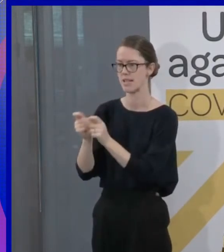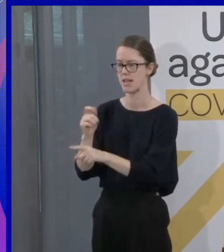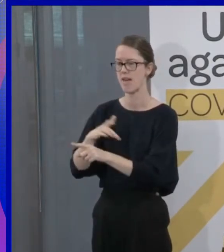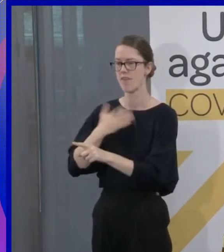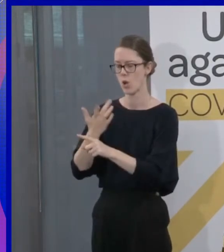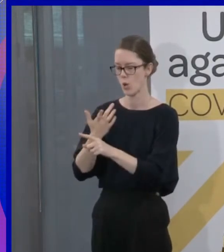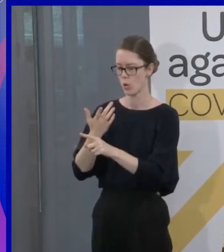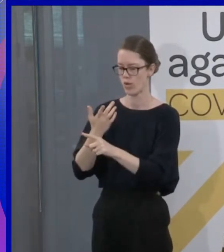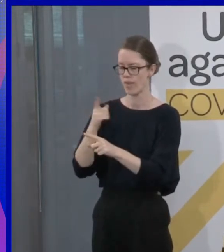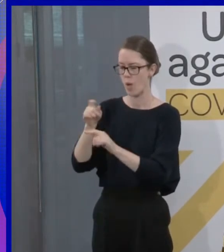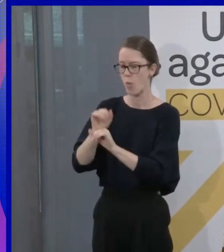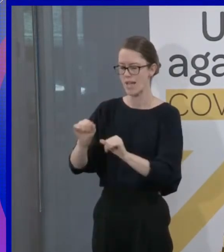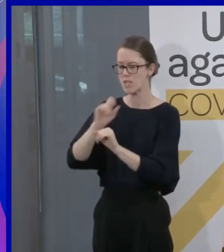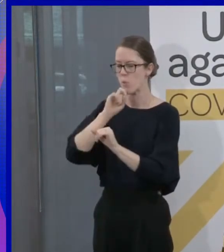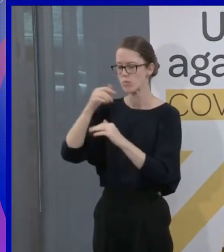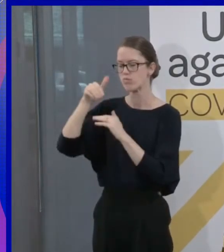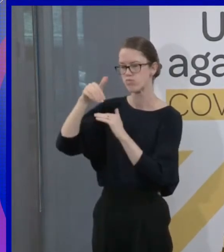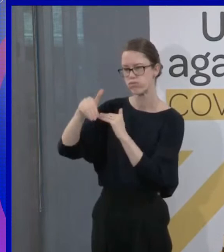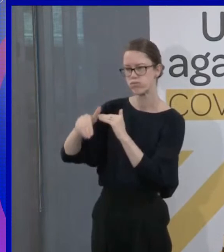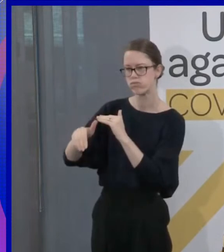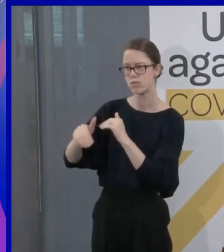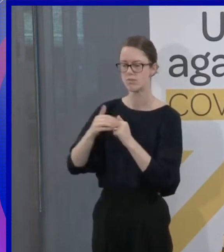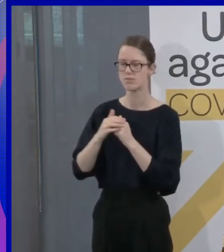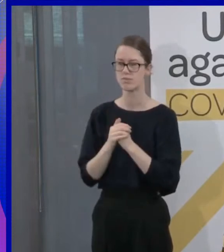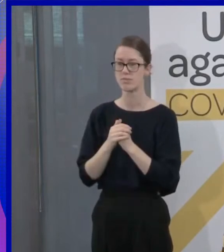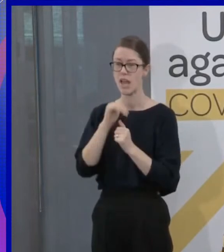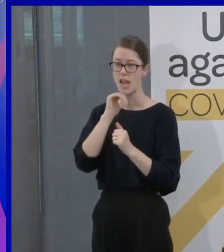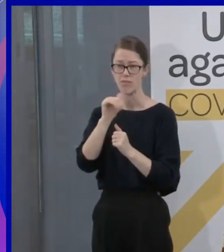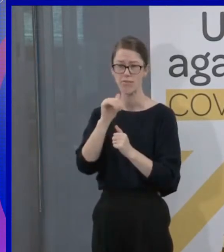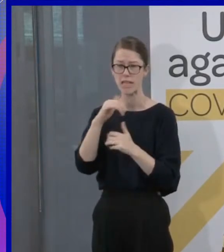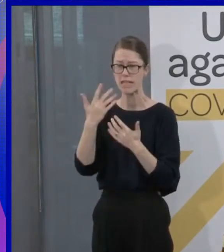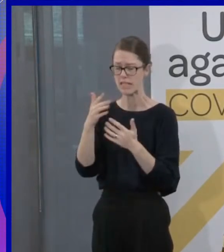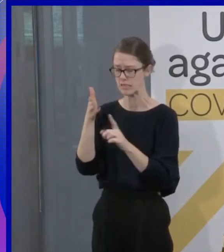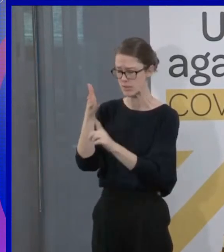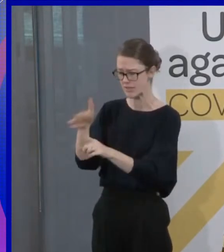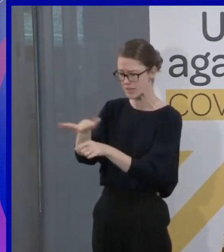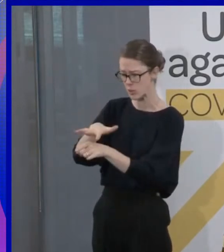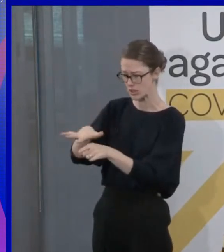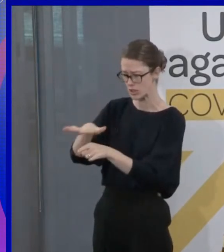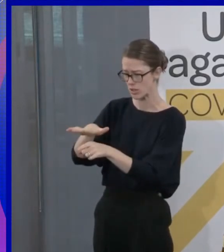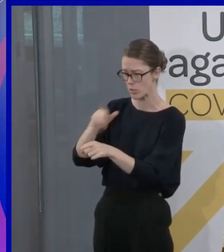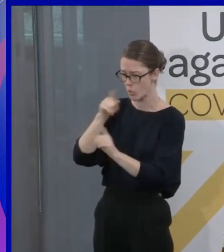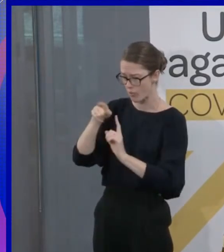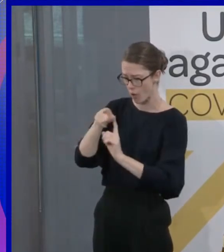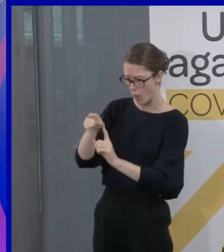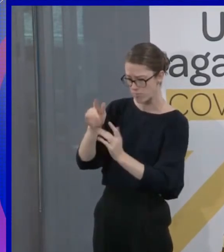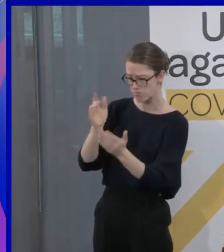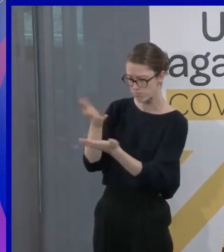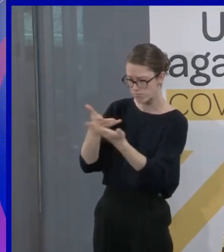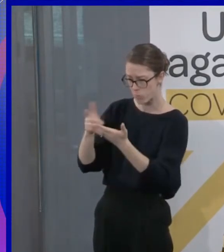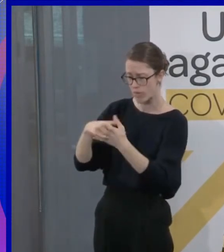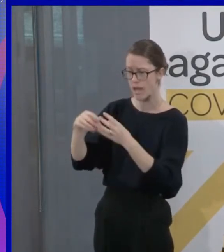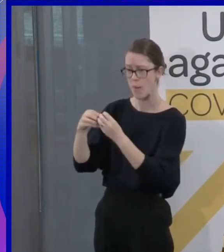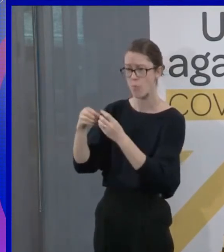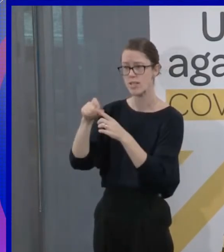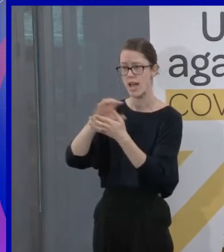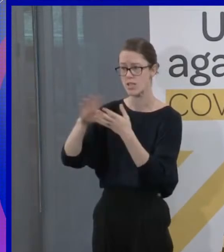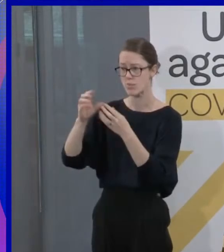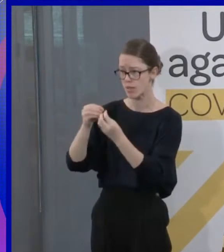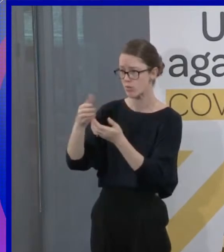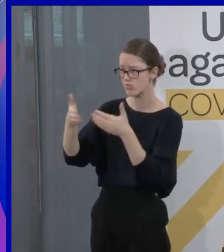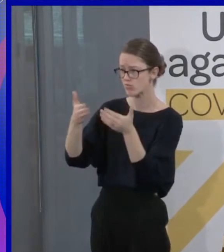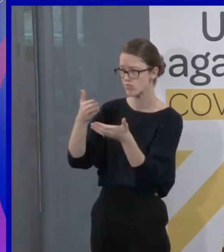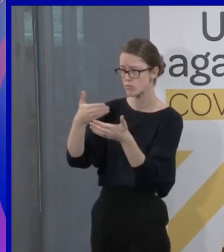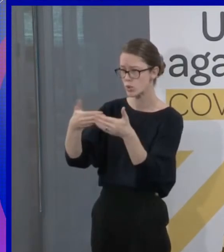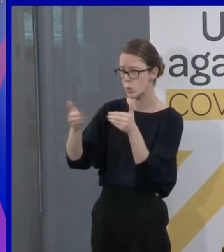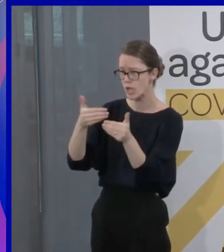coming days that wait will drop. If there are specific reports, we will follow up directly with the lab and the DHB to see what can be done